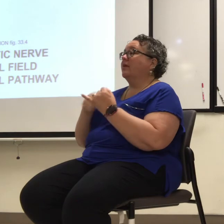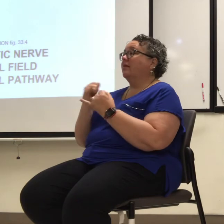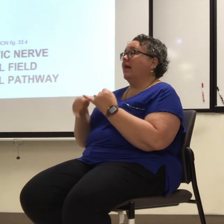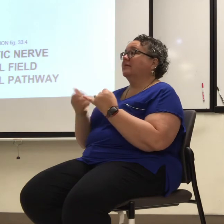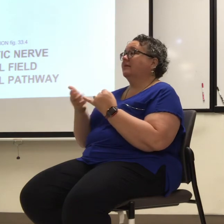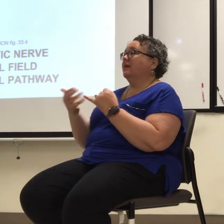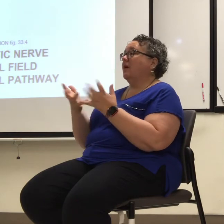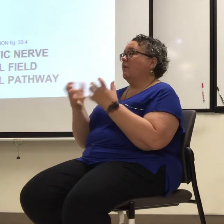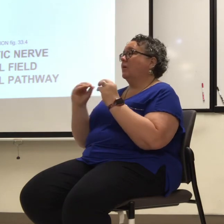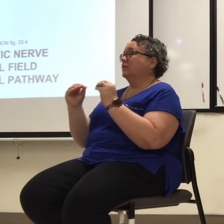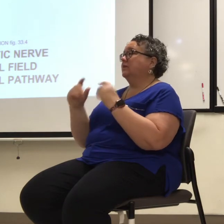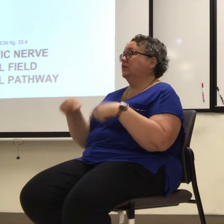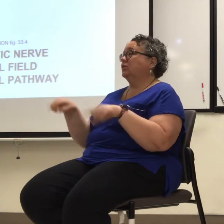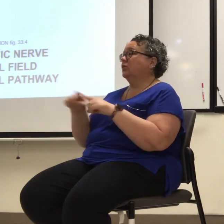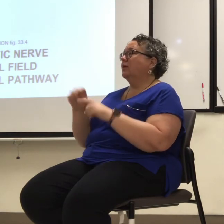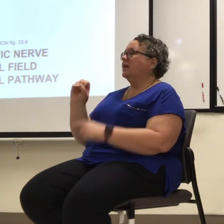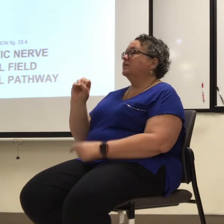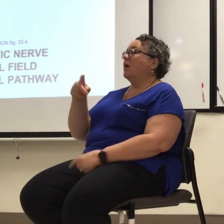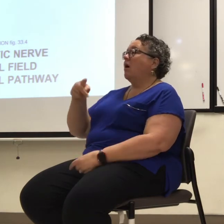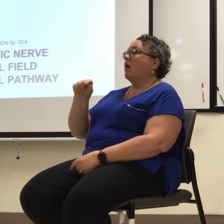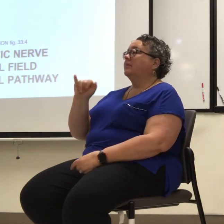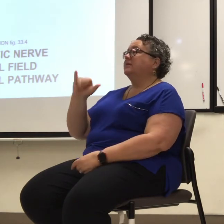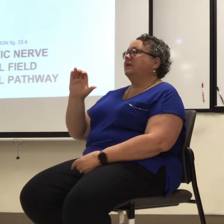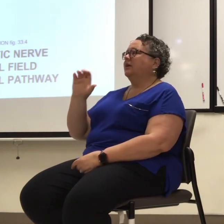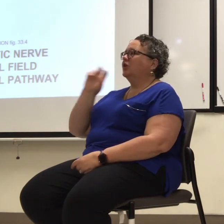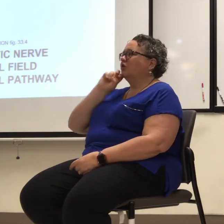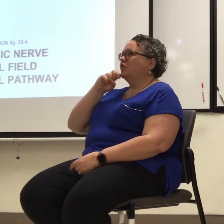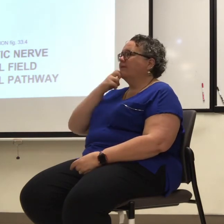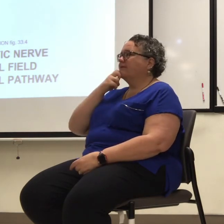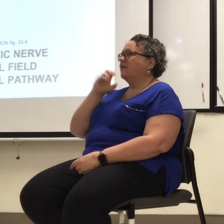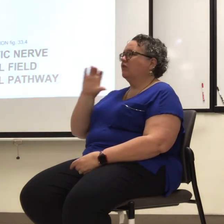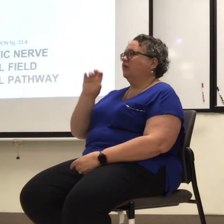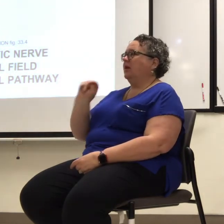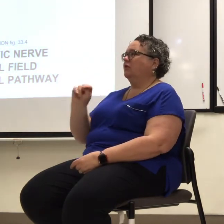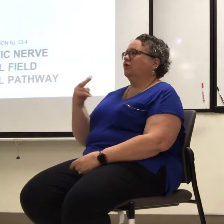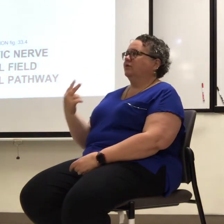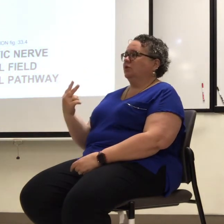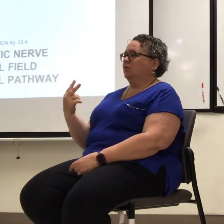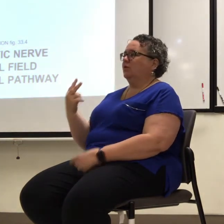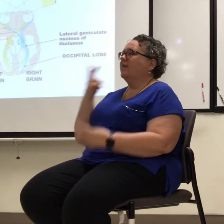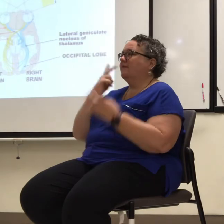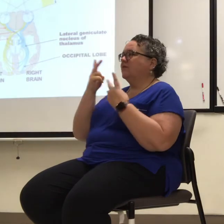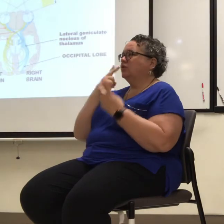is optic nerve, cranial nerve 2, the